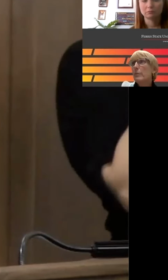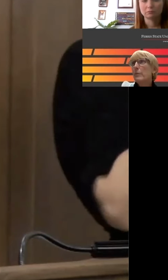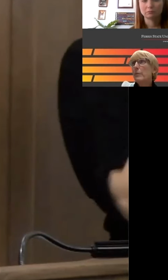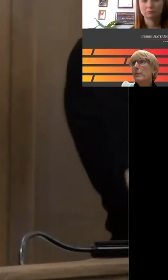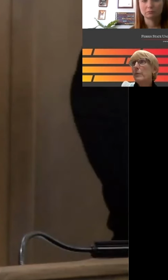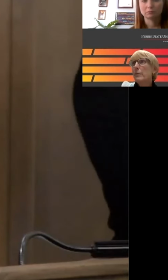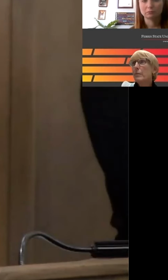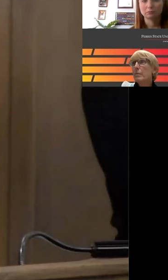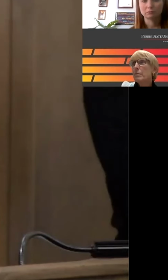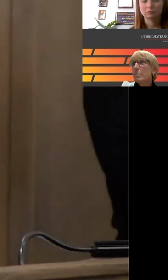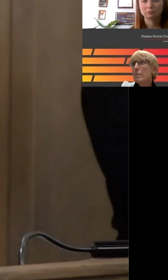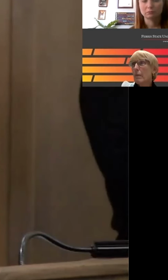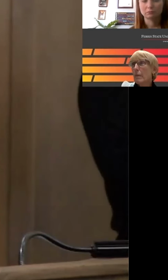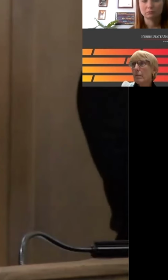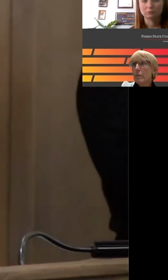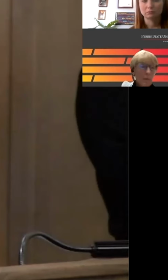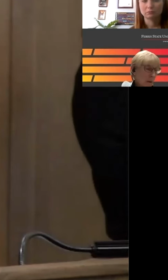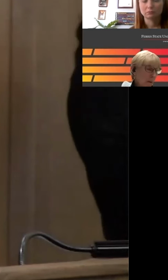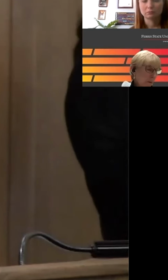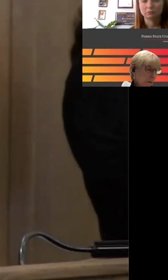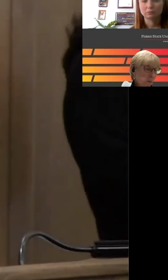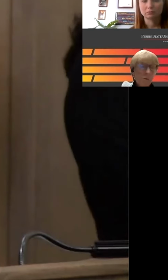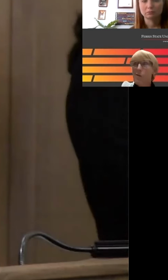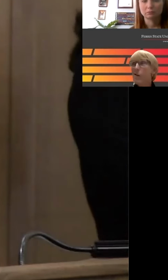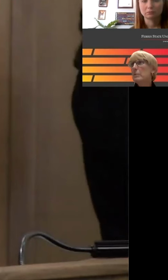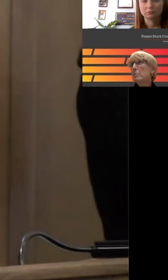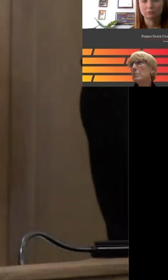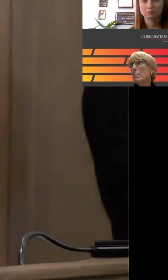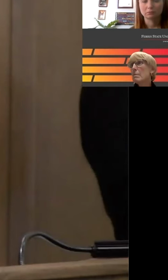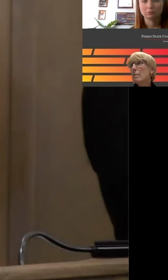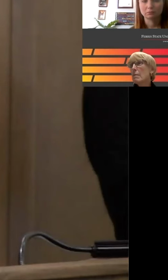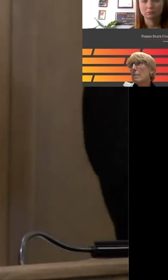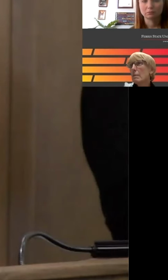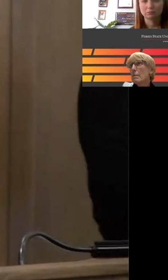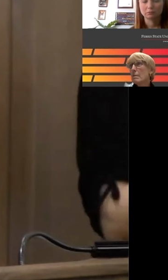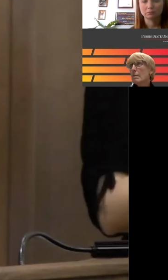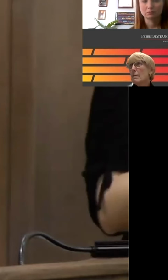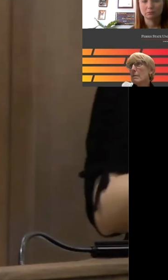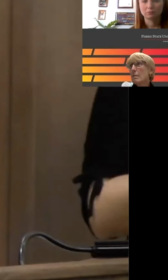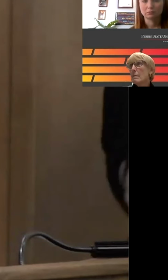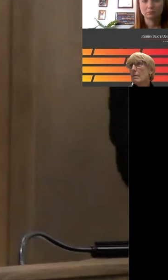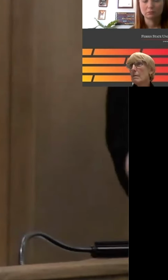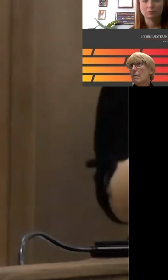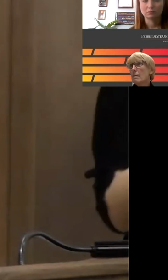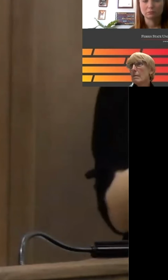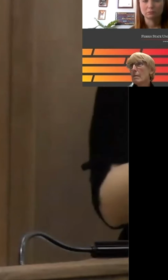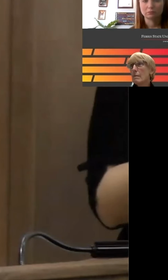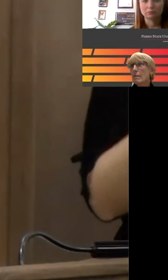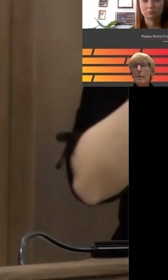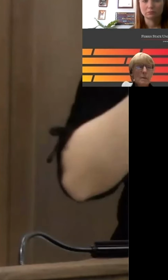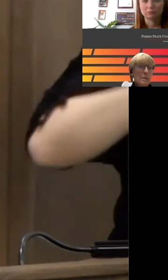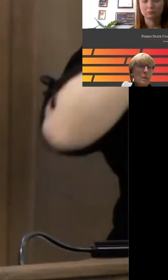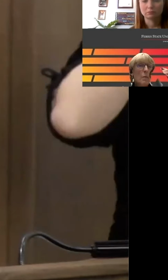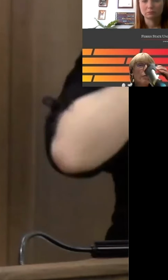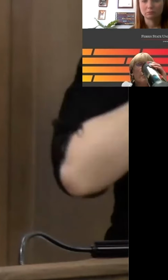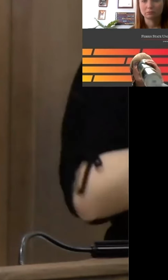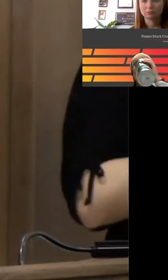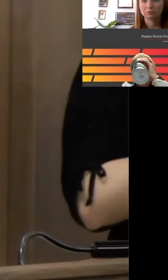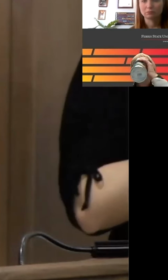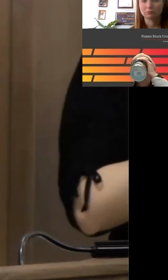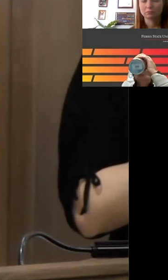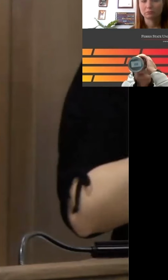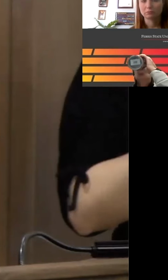alone. Her reply was that she did. I said to the landlady that I could not believe that